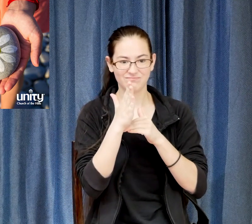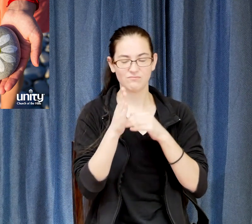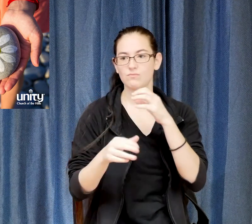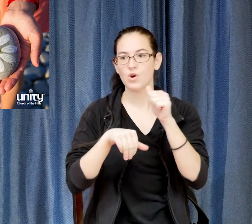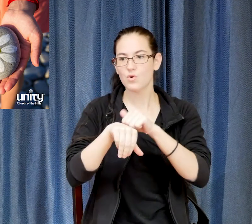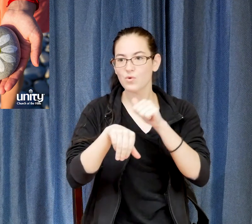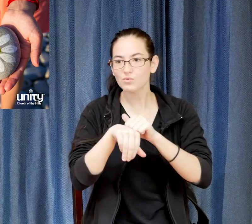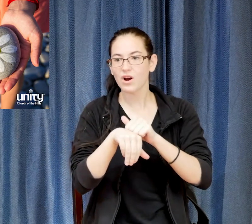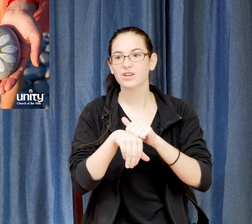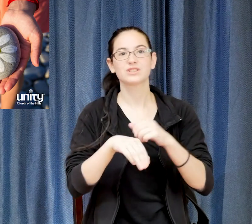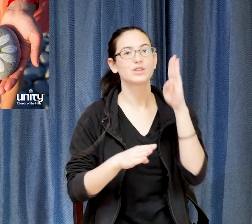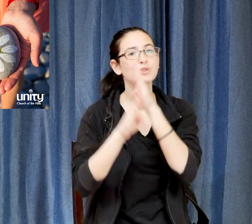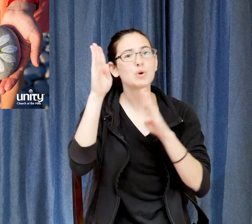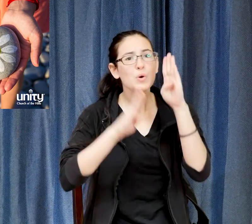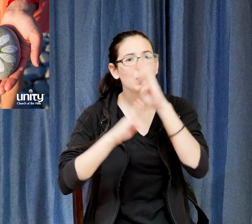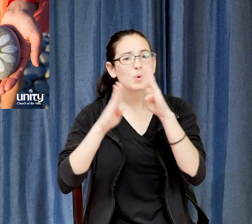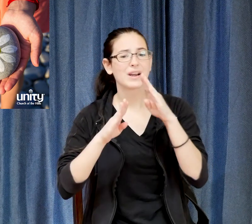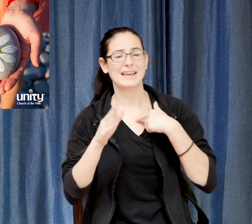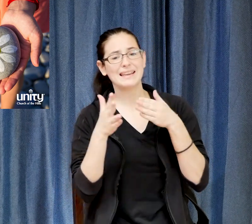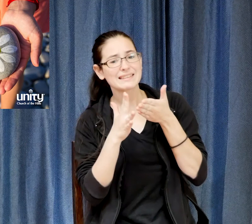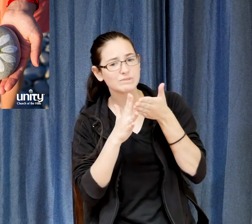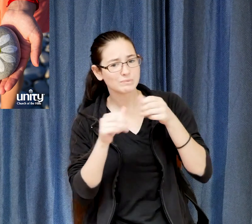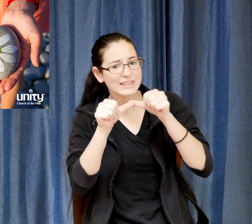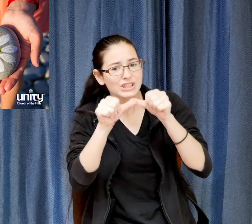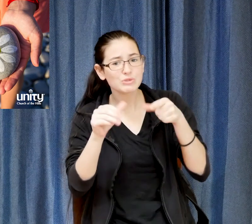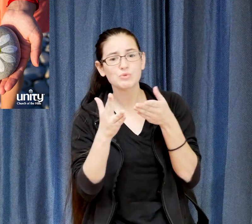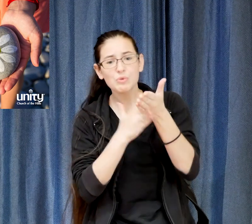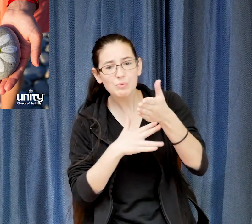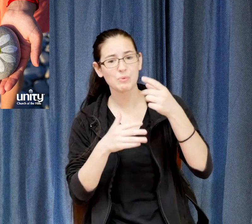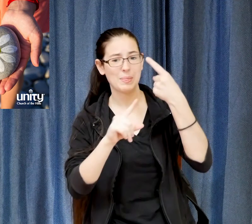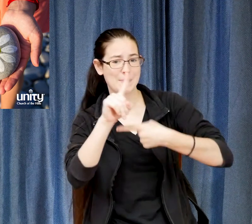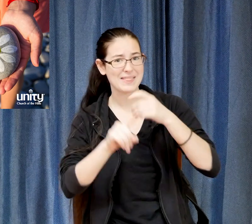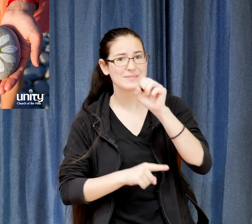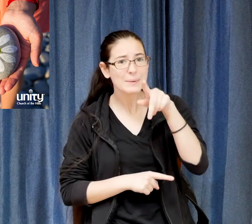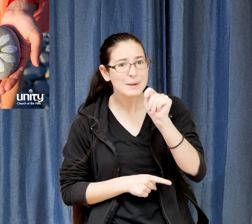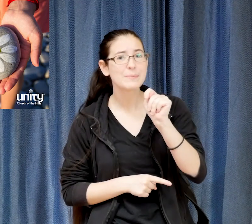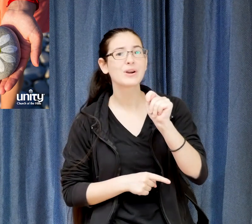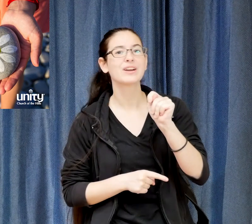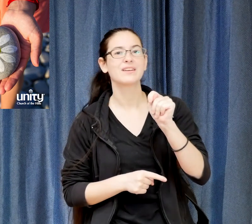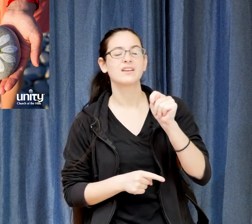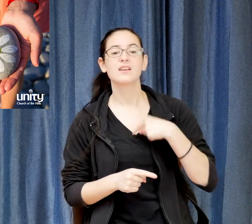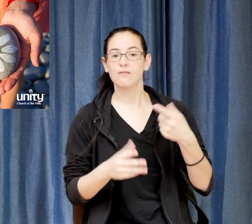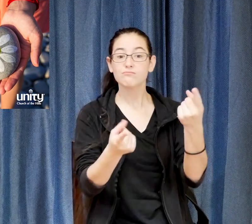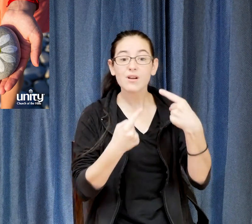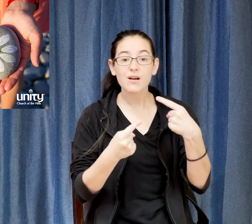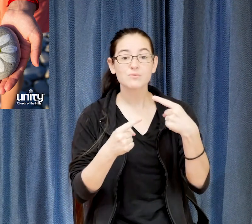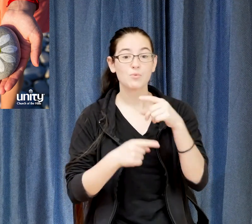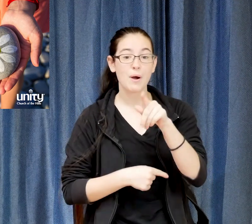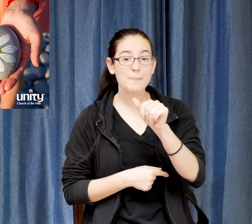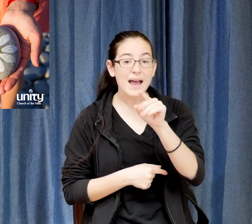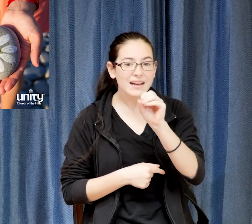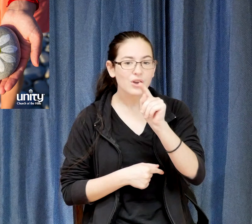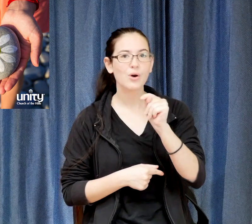painting continues through the month of September. Come and enjoy the cooler temps out on our patio while you let your creativity